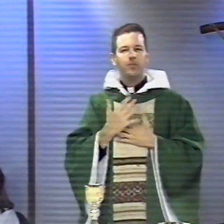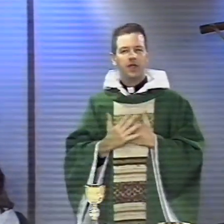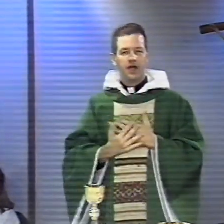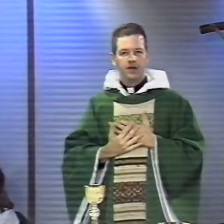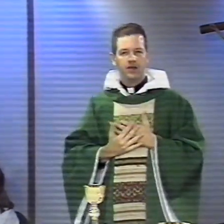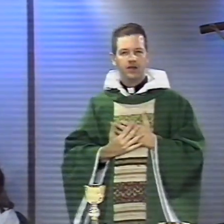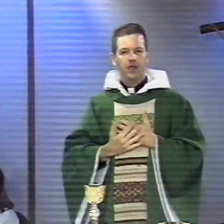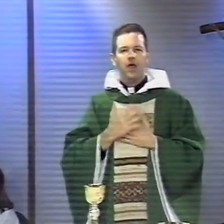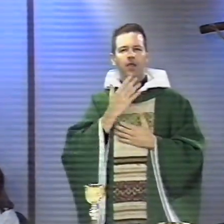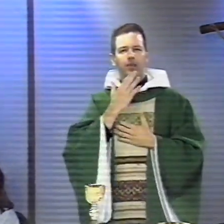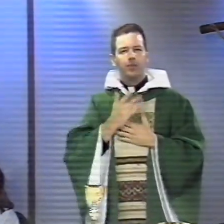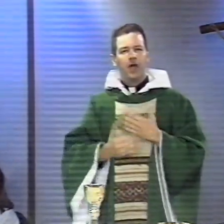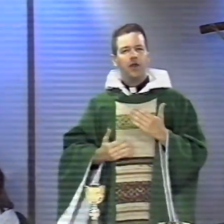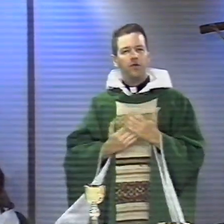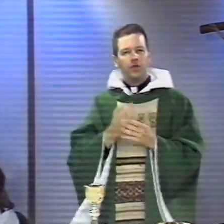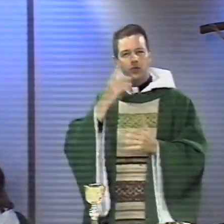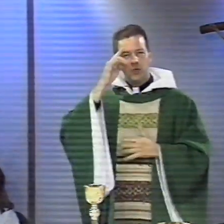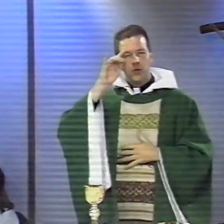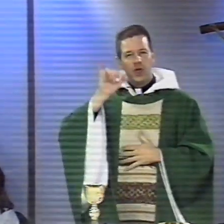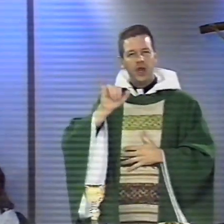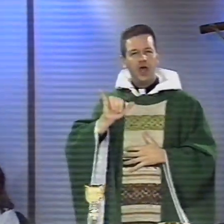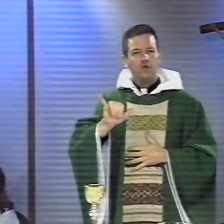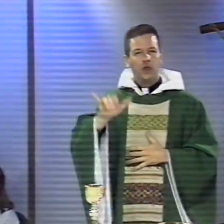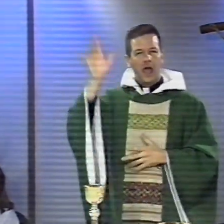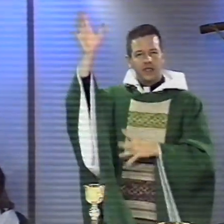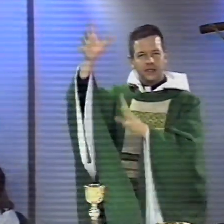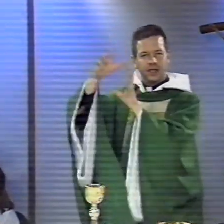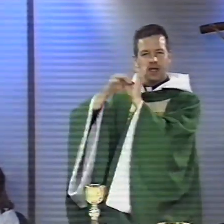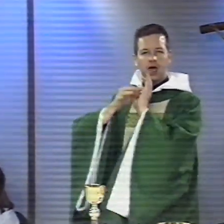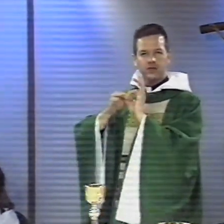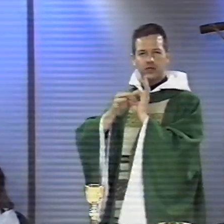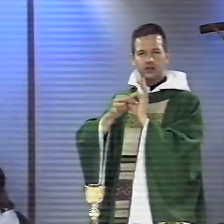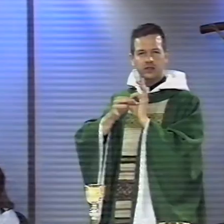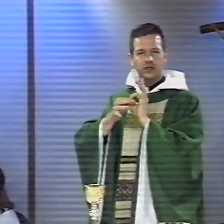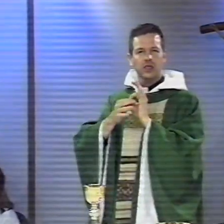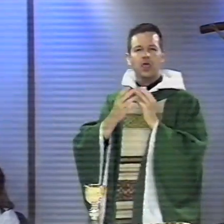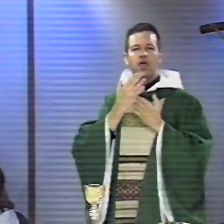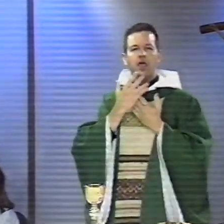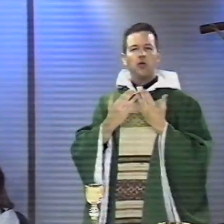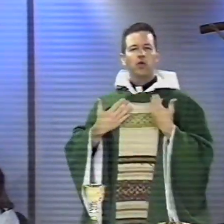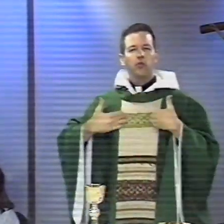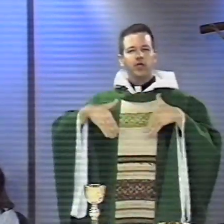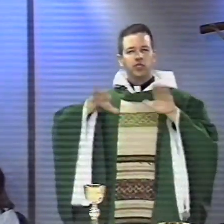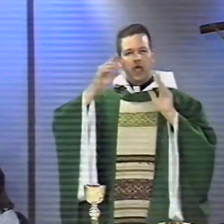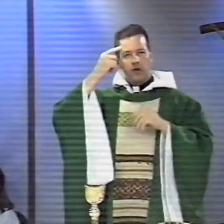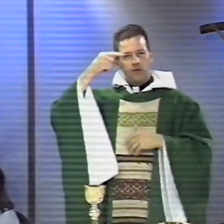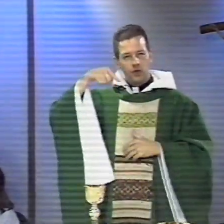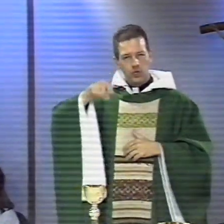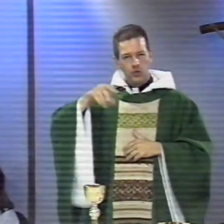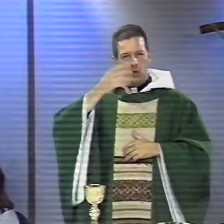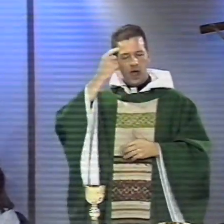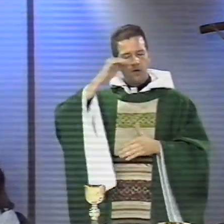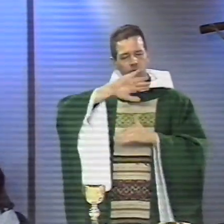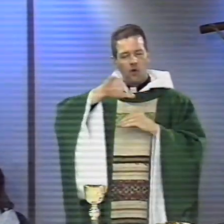blood, the blood of the new and everlasting covenant. It will be shed for you and for